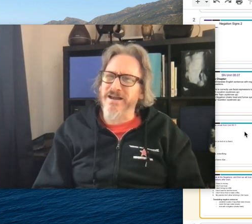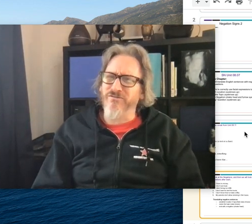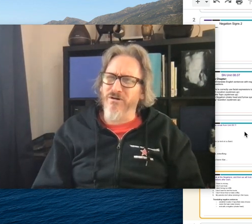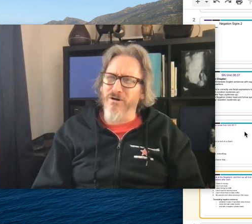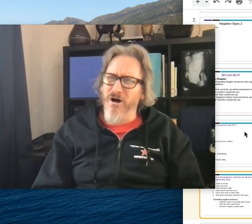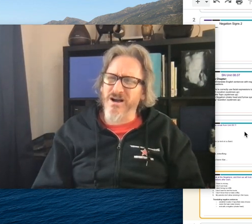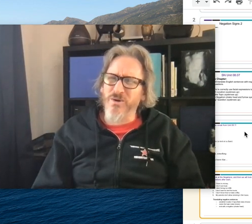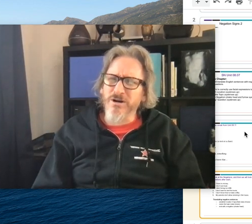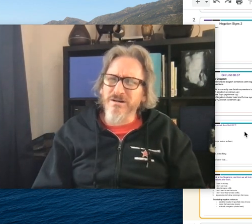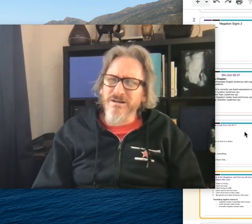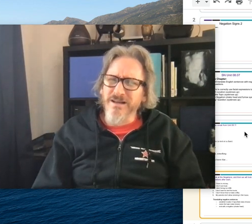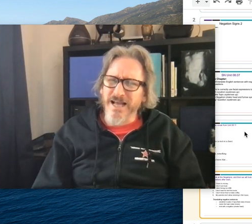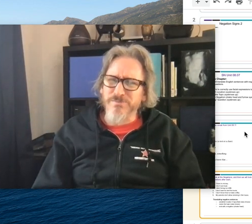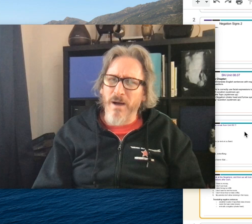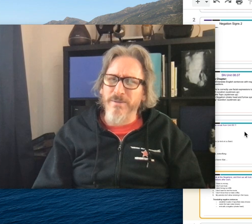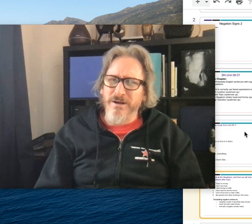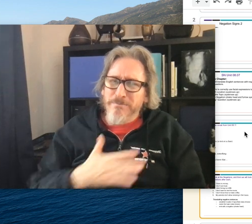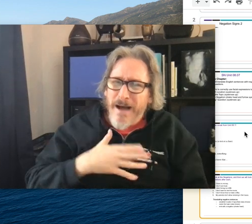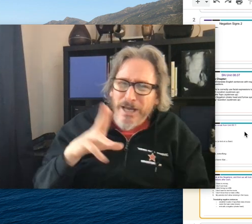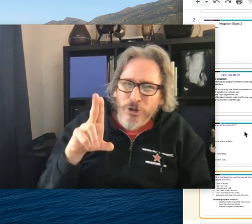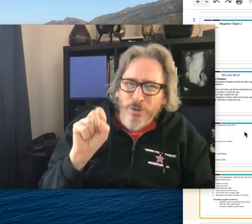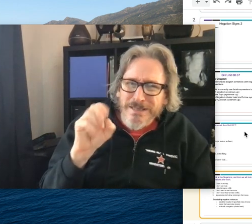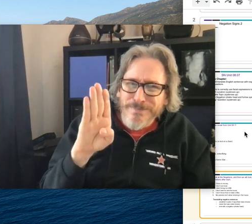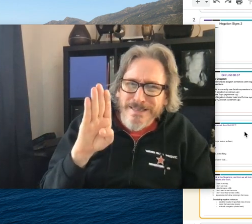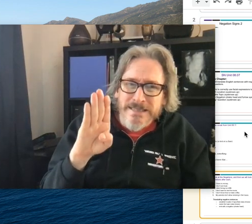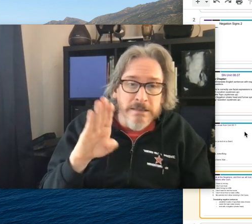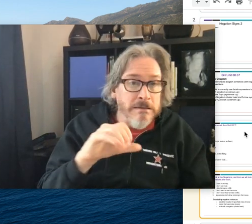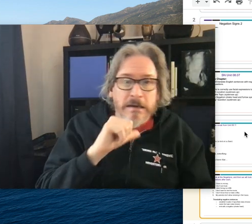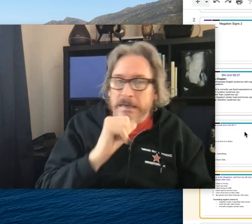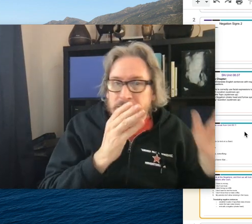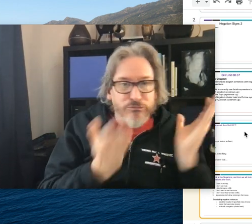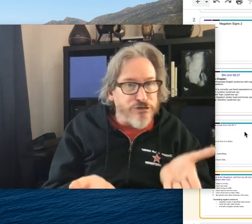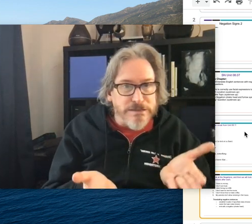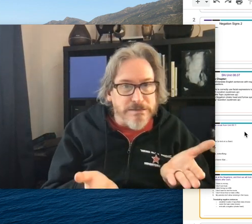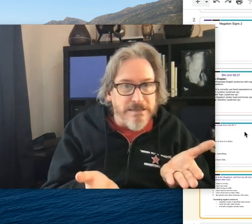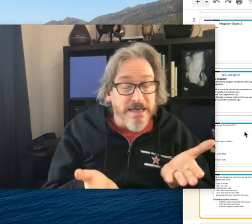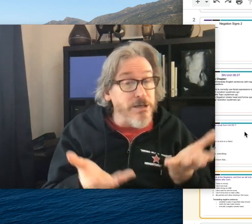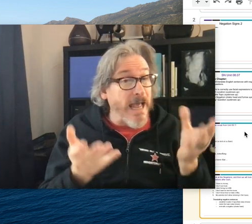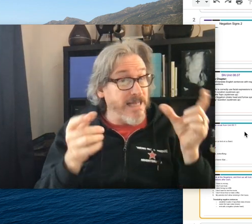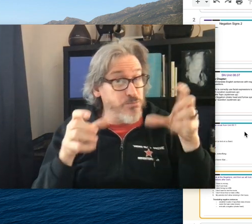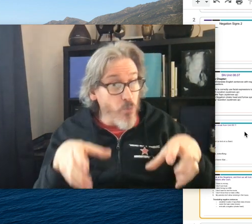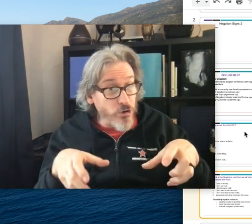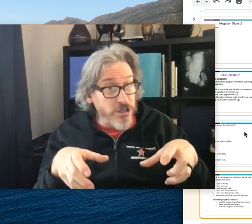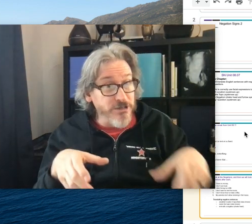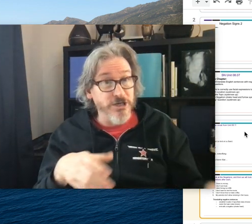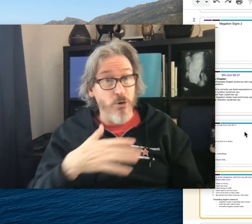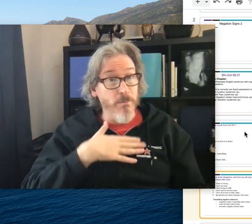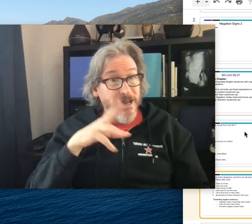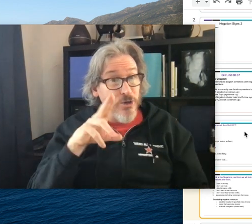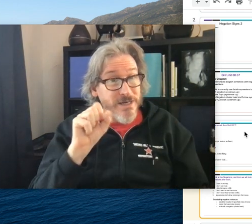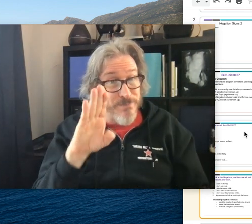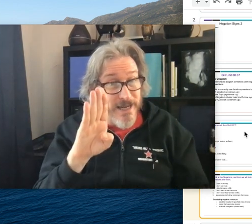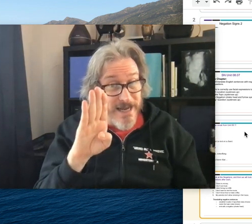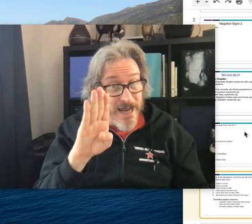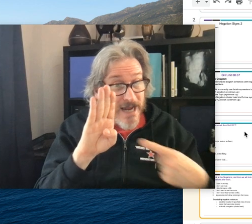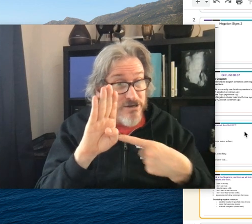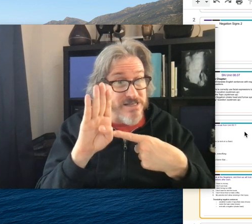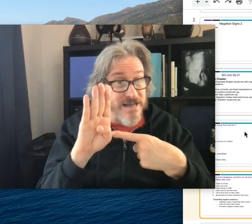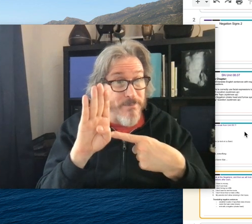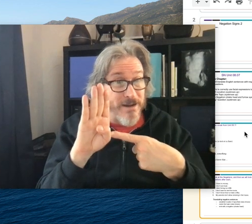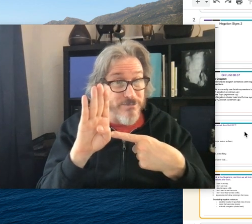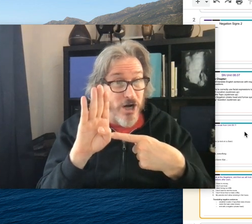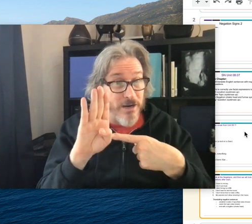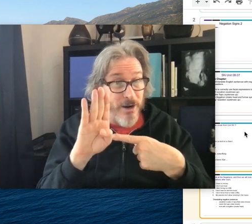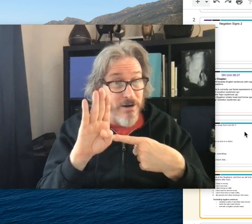It's kind of awkward. It's probably my USB. It's more clear to go, my USB,